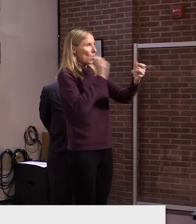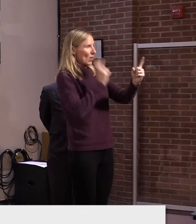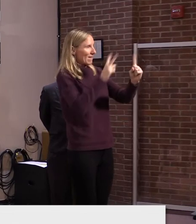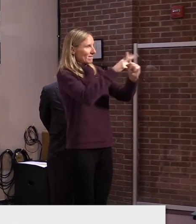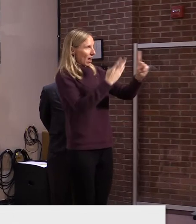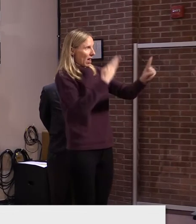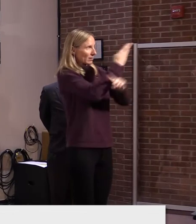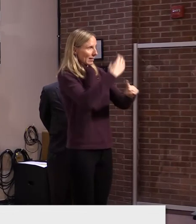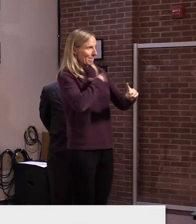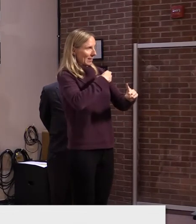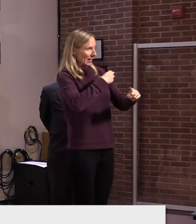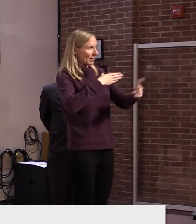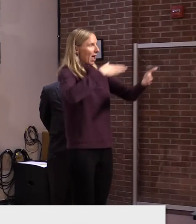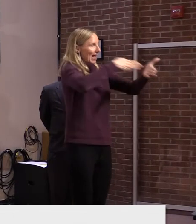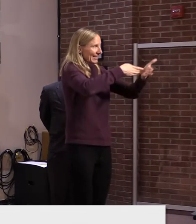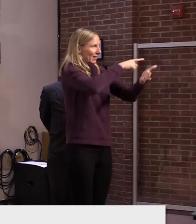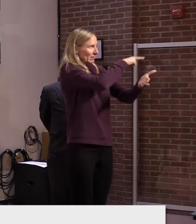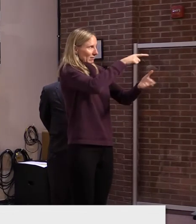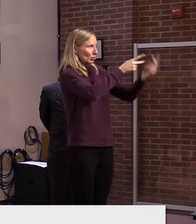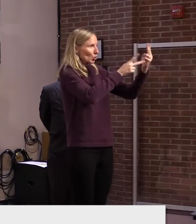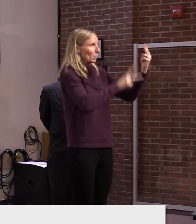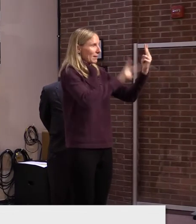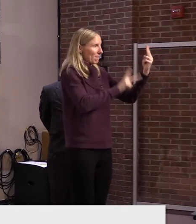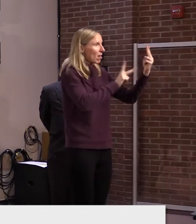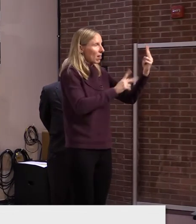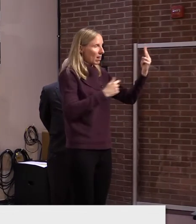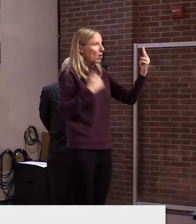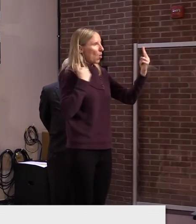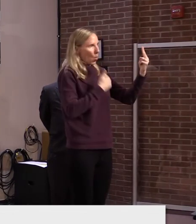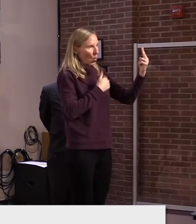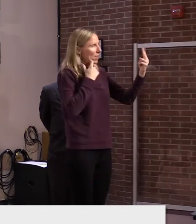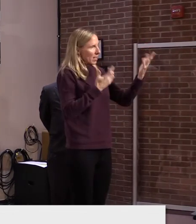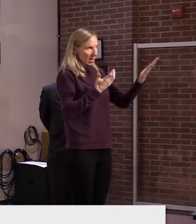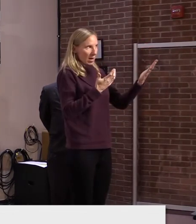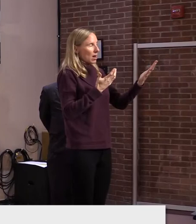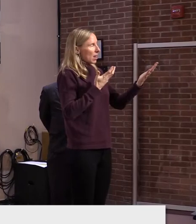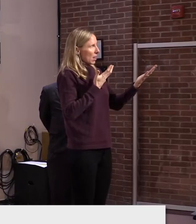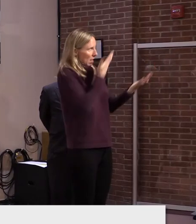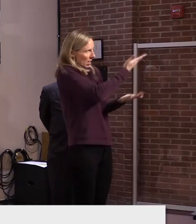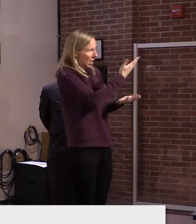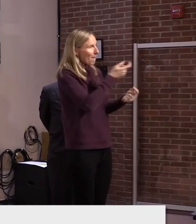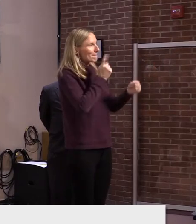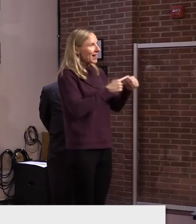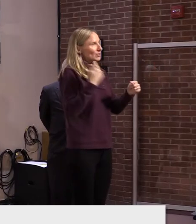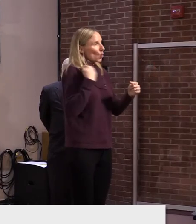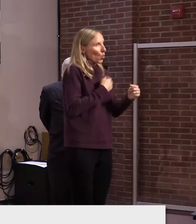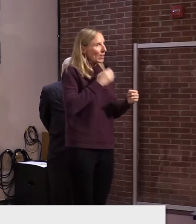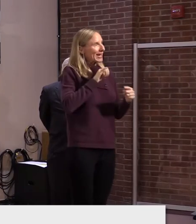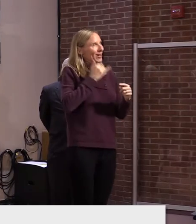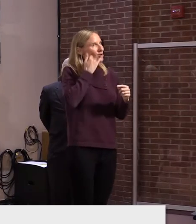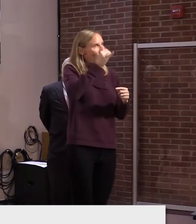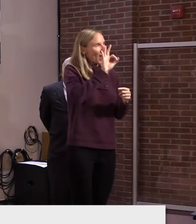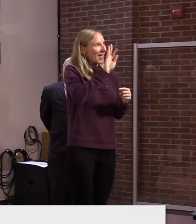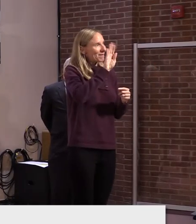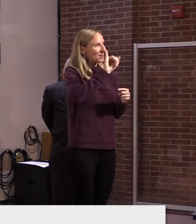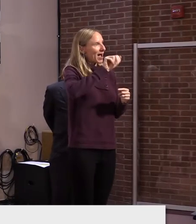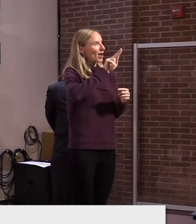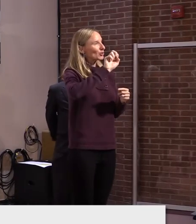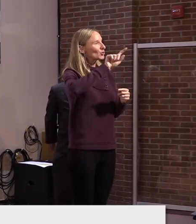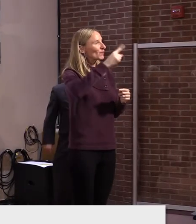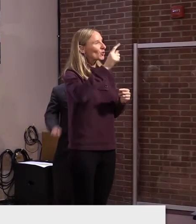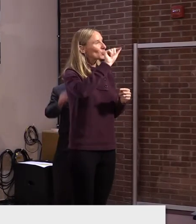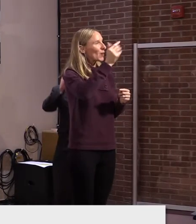filed the complaint against the defendants. It also shows that we made the criminal referral to the FBI on June 1st of